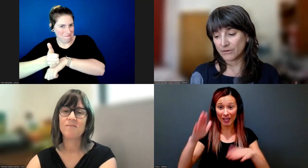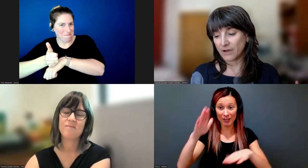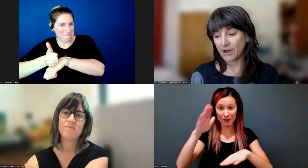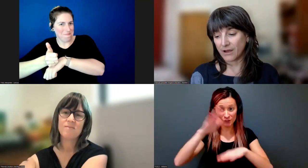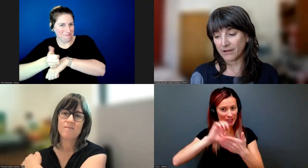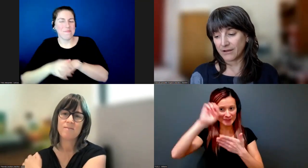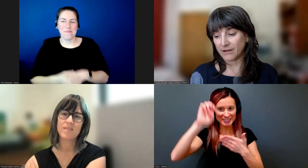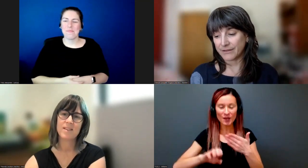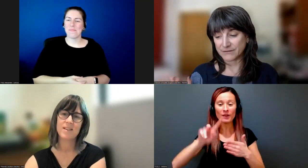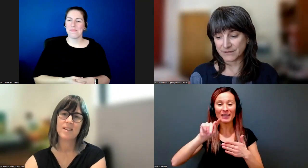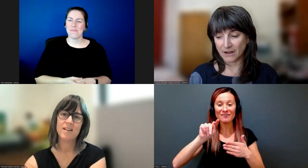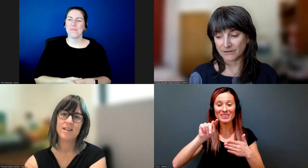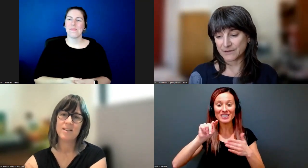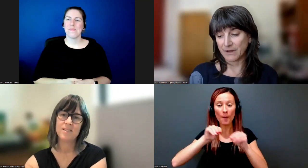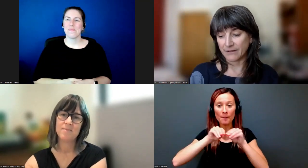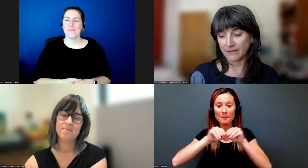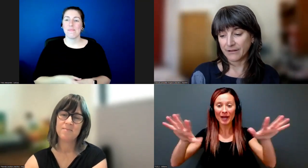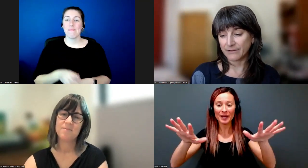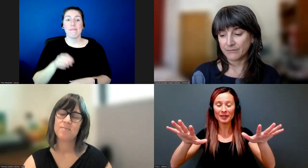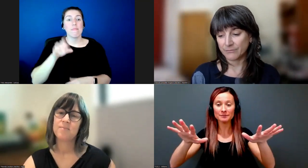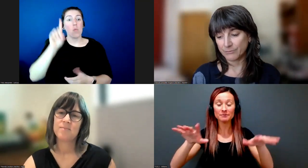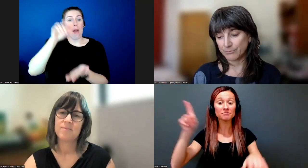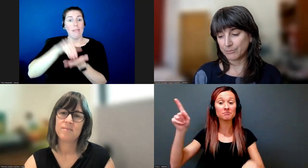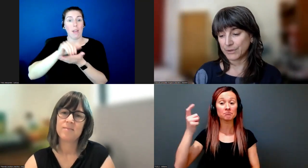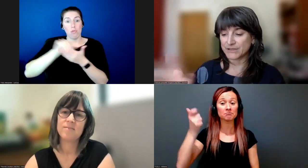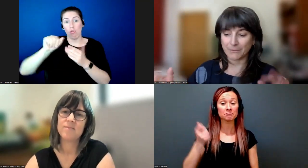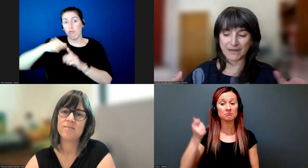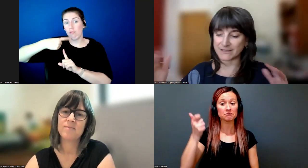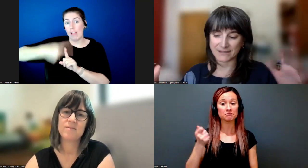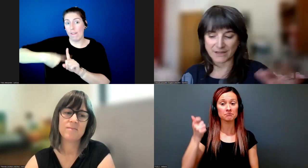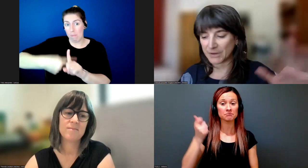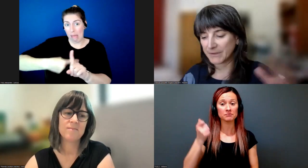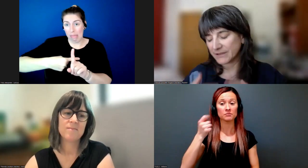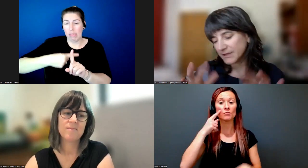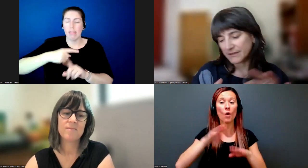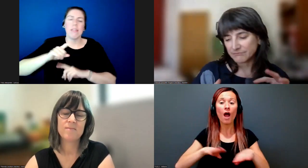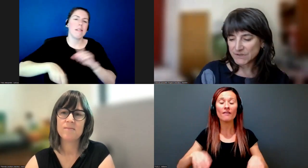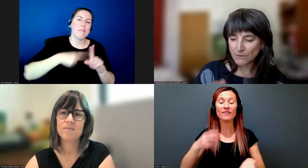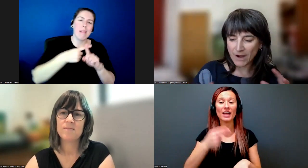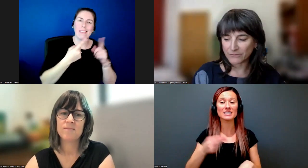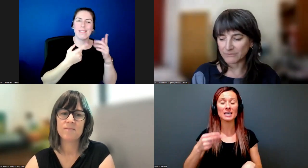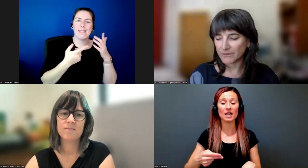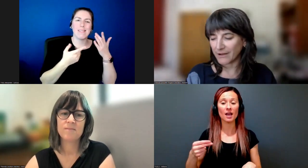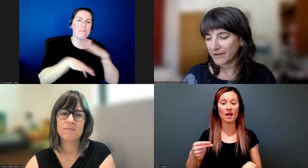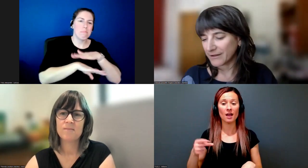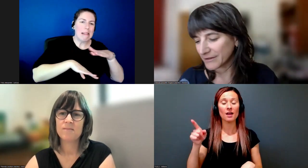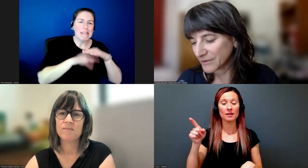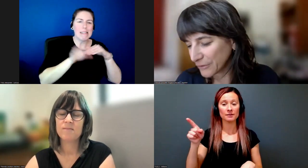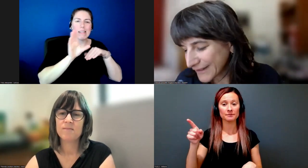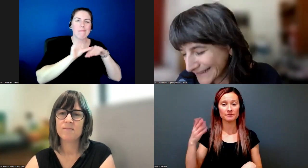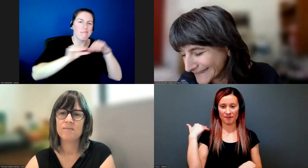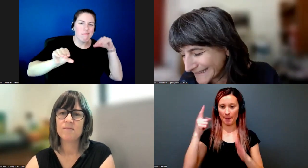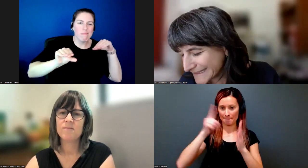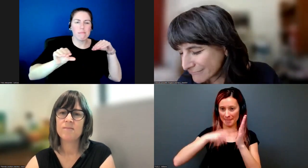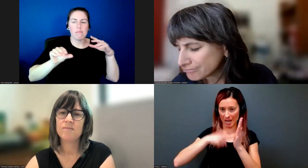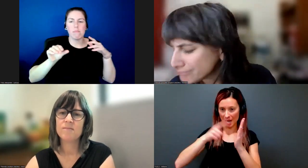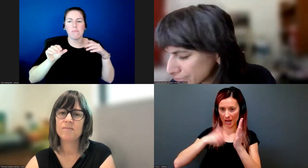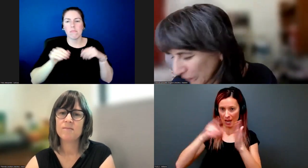around $1,000 a month, plus the basic supplement. It's around